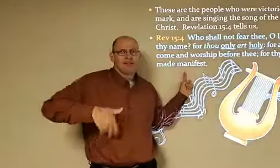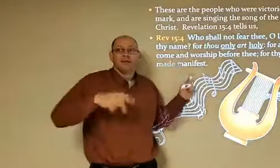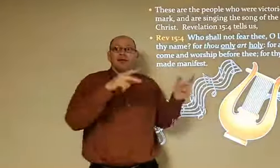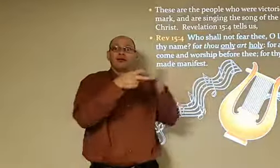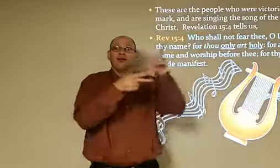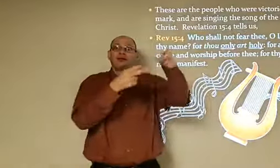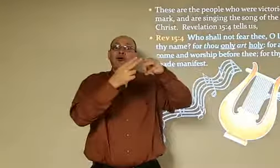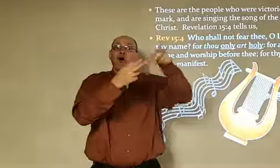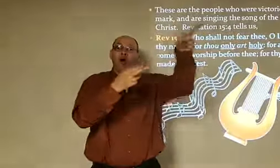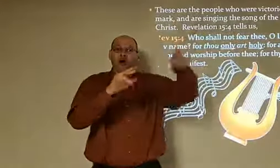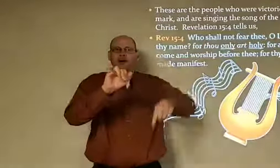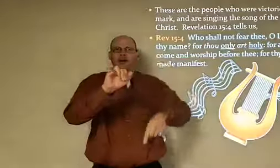God had not